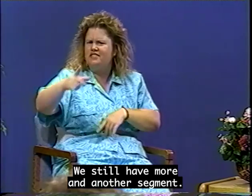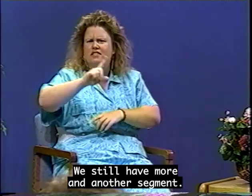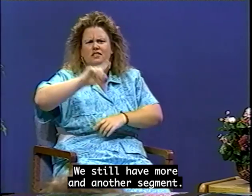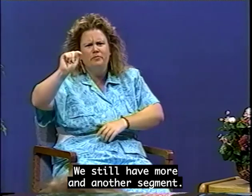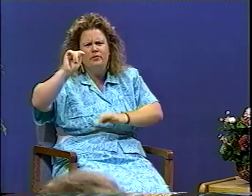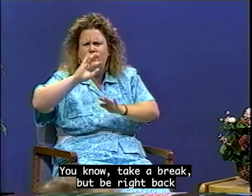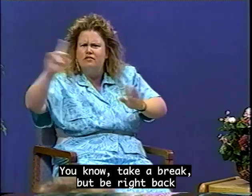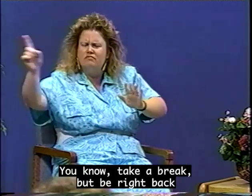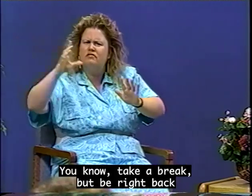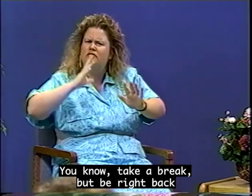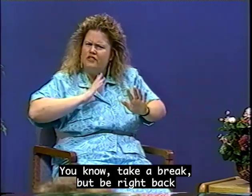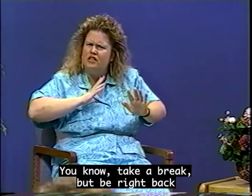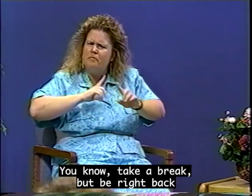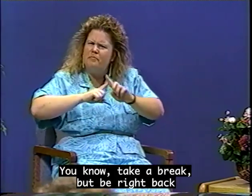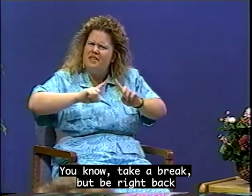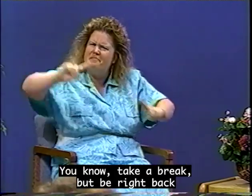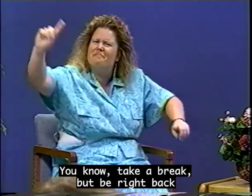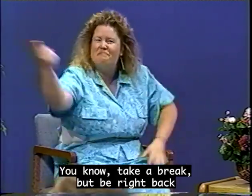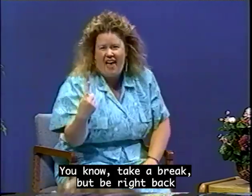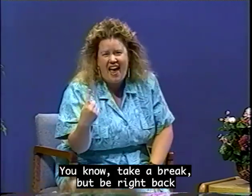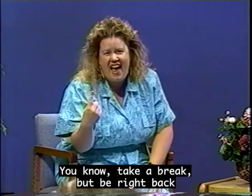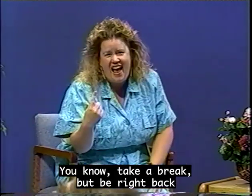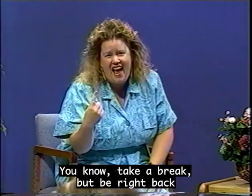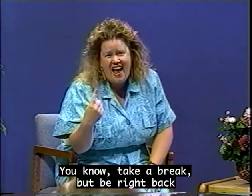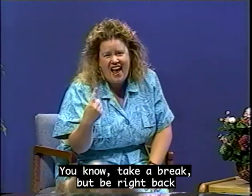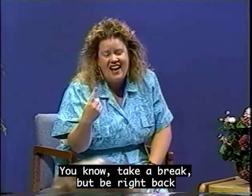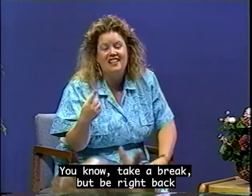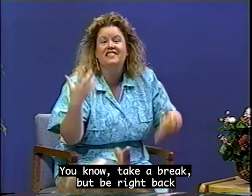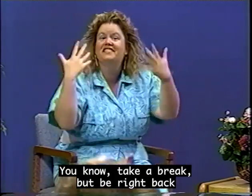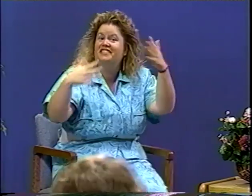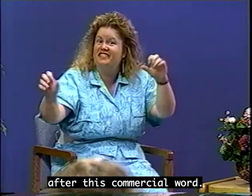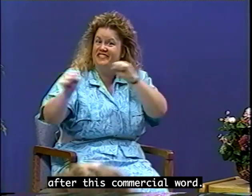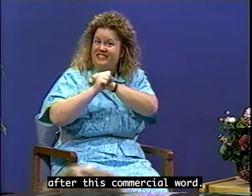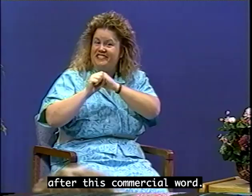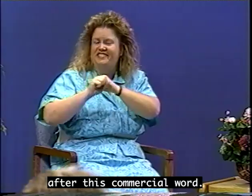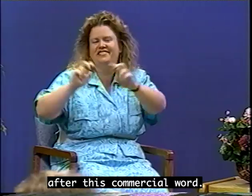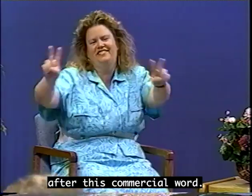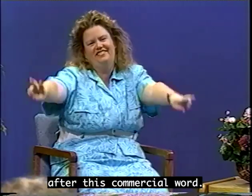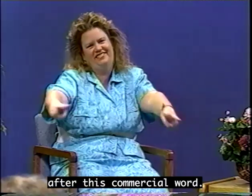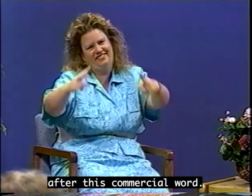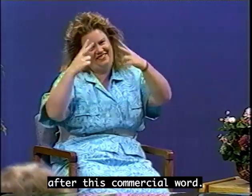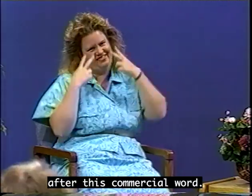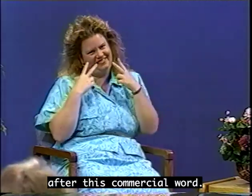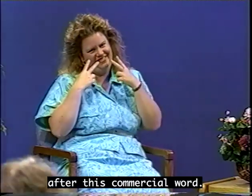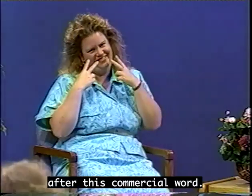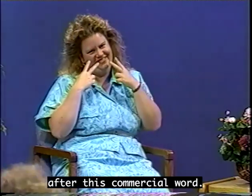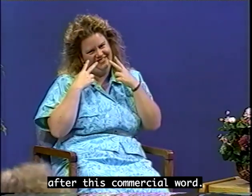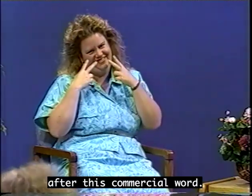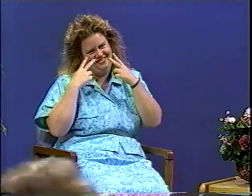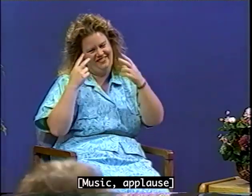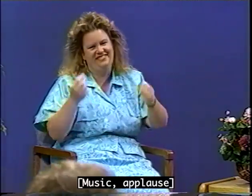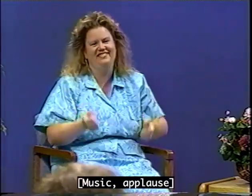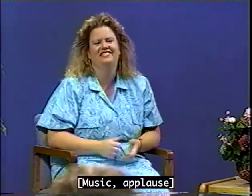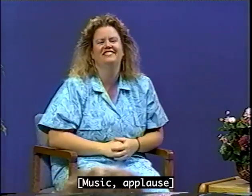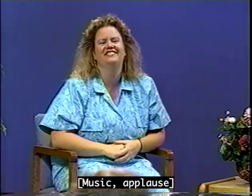segment. You know, take a break, but be right back after this commercial